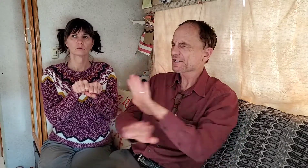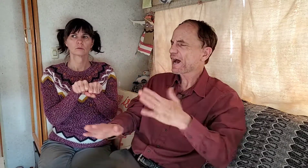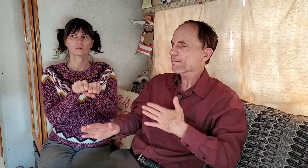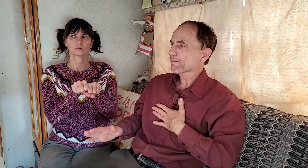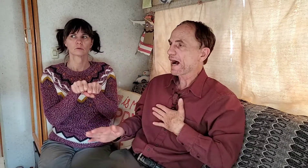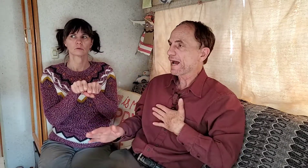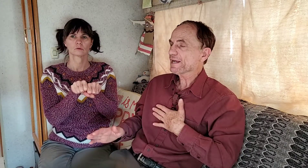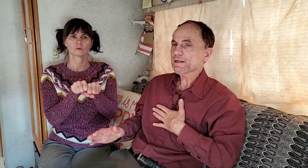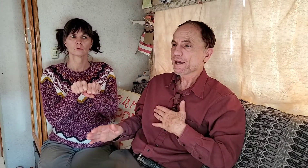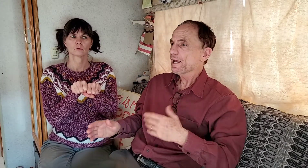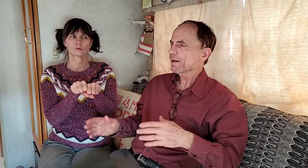not mine.